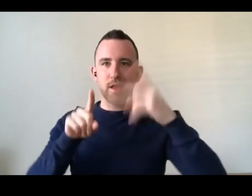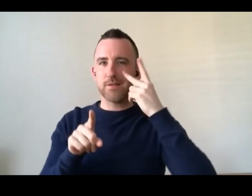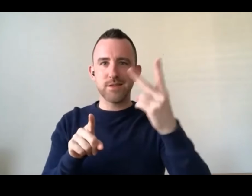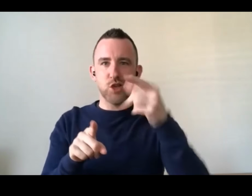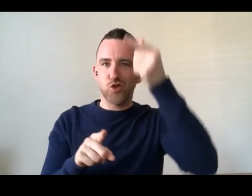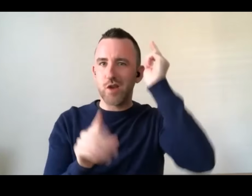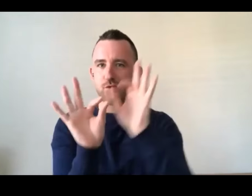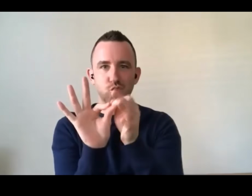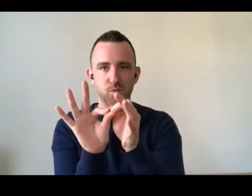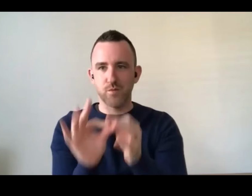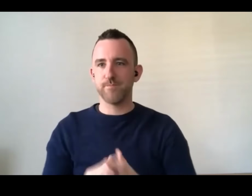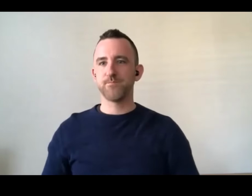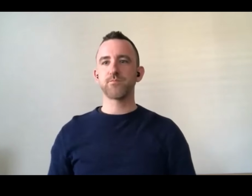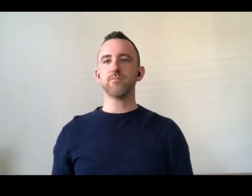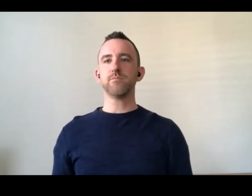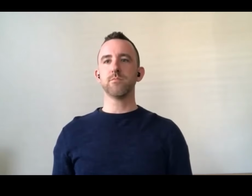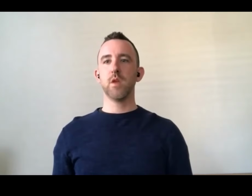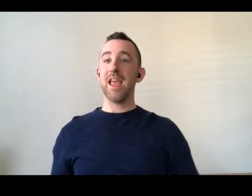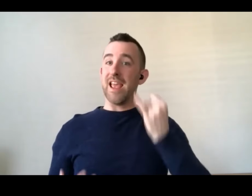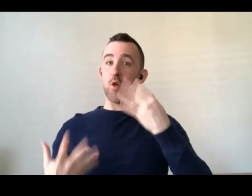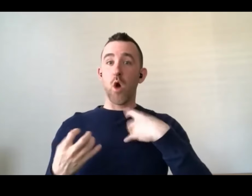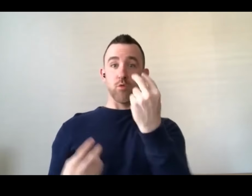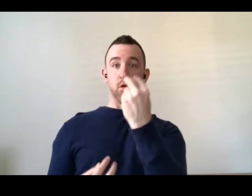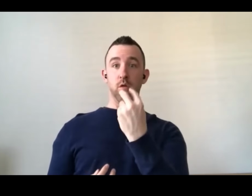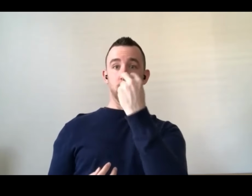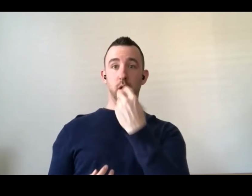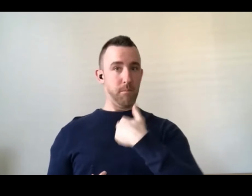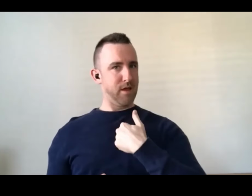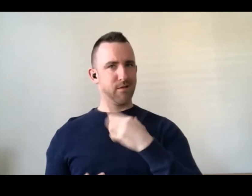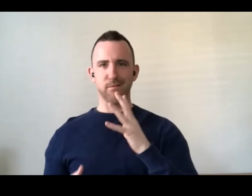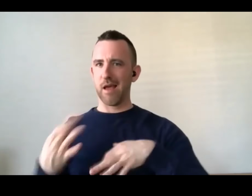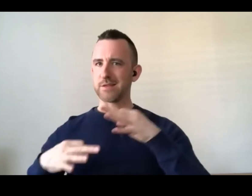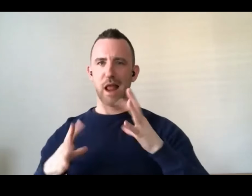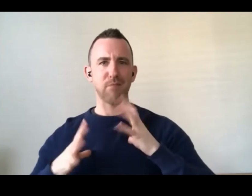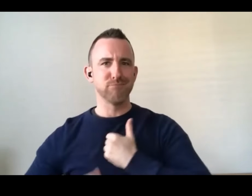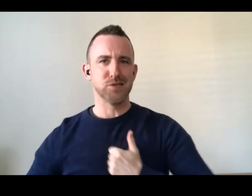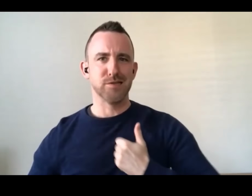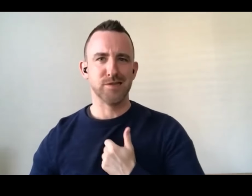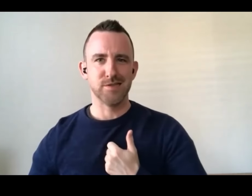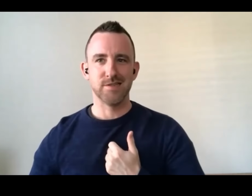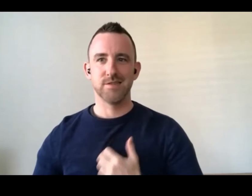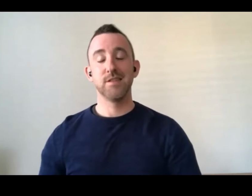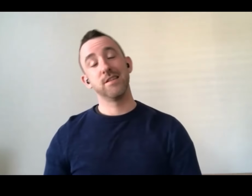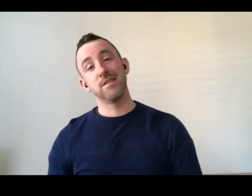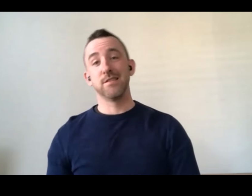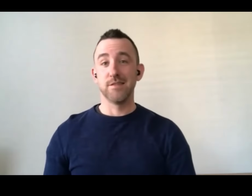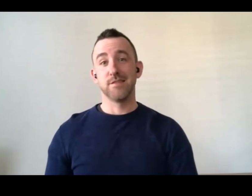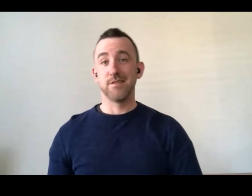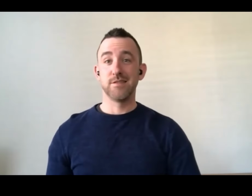Jeffrey. I mean, if you want to stare at me instead, I'm so sorry. There you go.